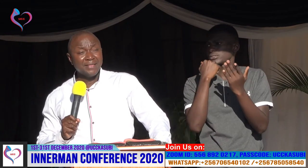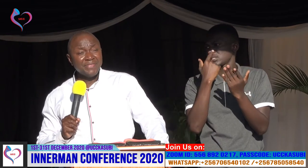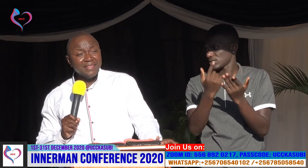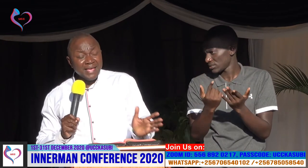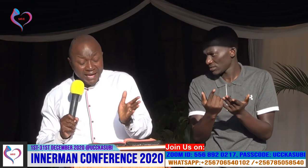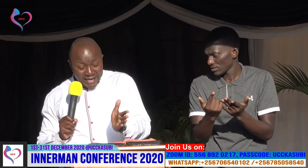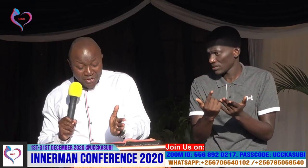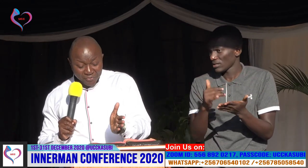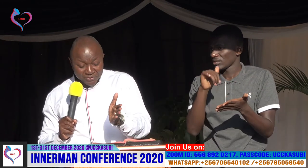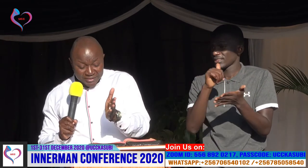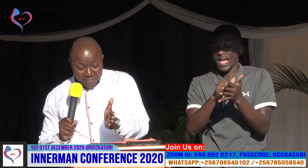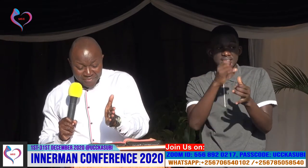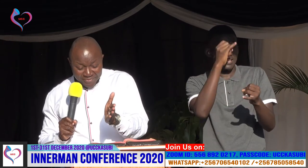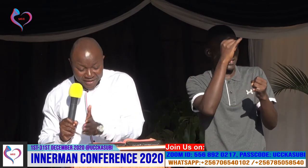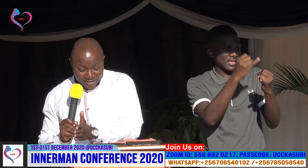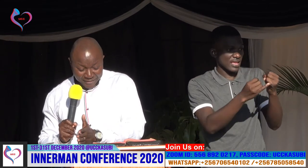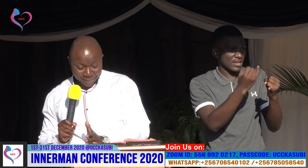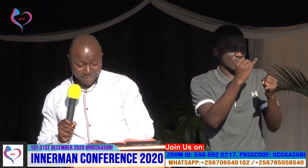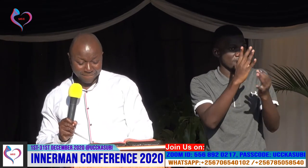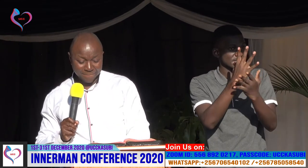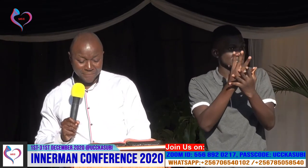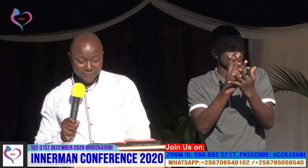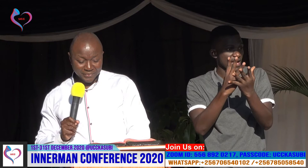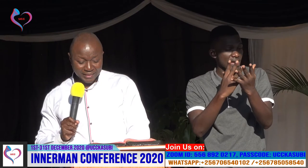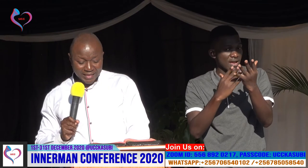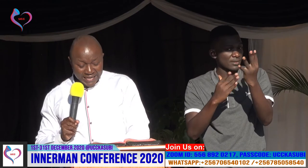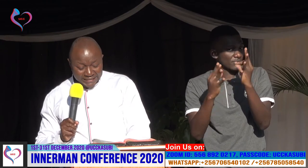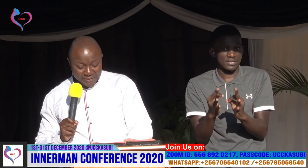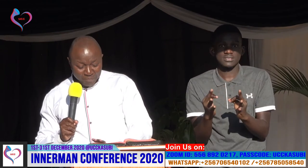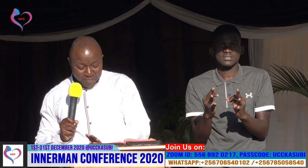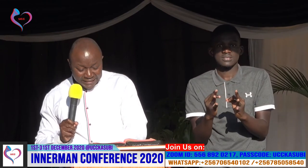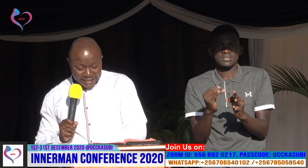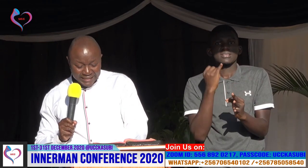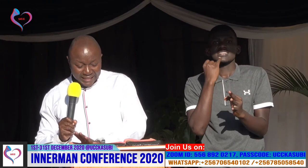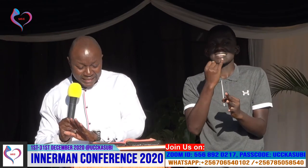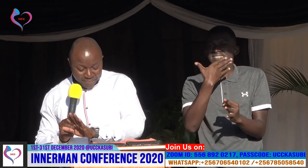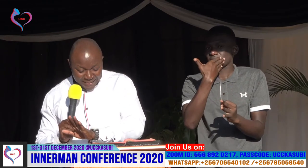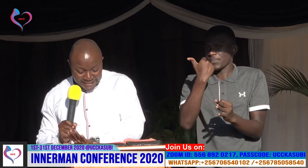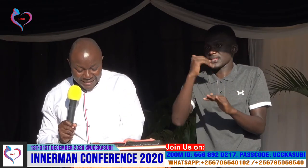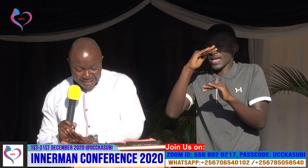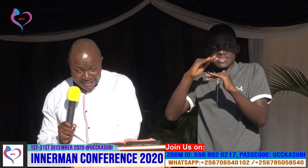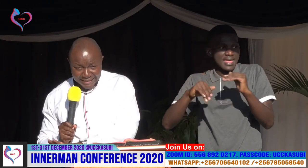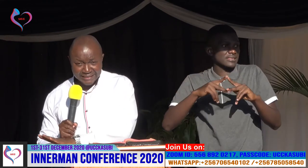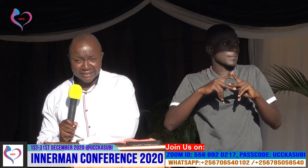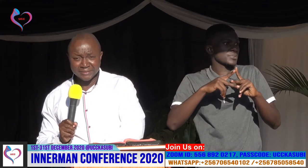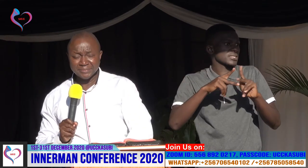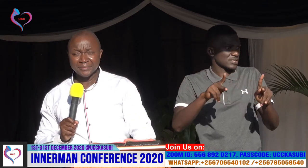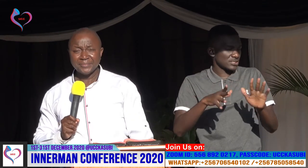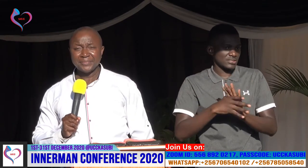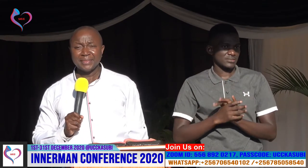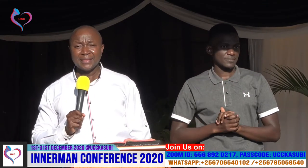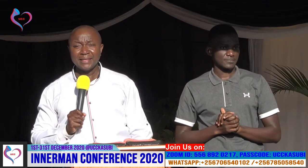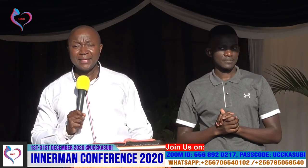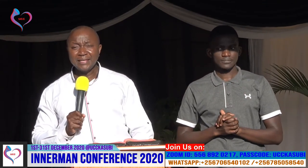yetu gamba. That the end of something. Nti enkomero y'ekintu. Is better than the beginning. Esinga